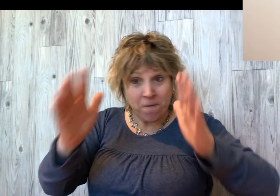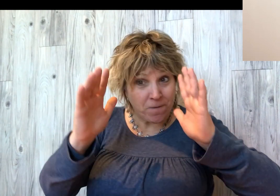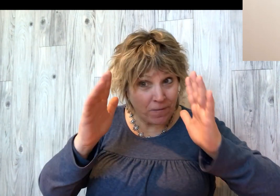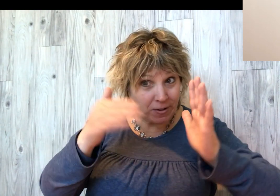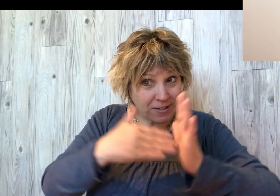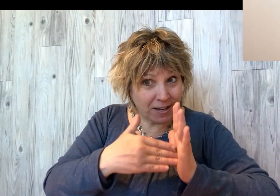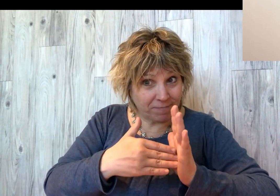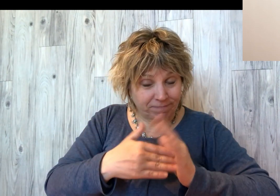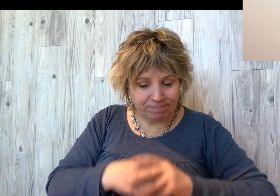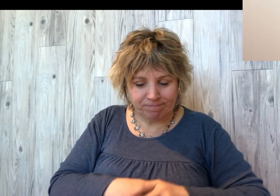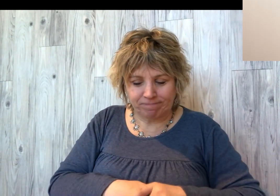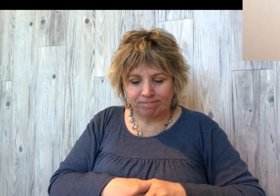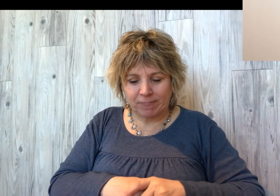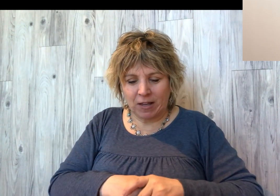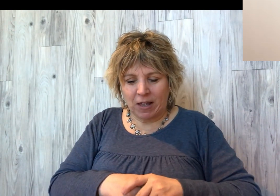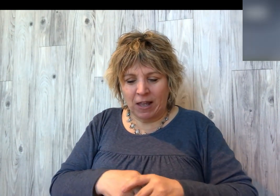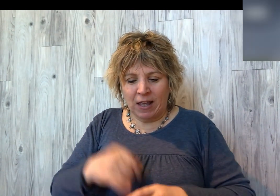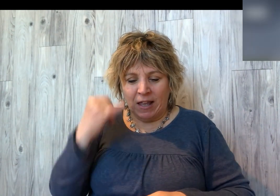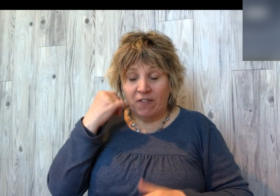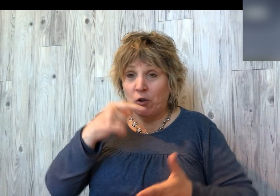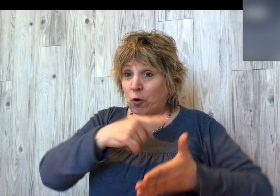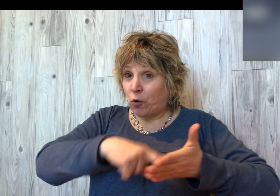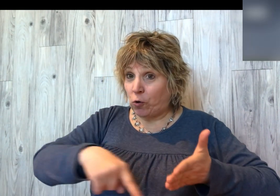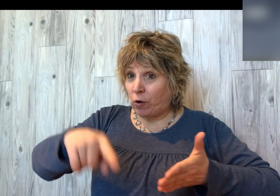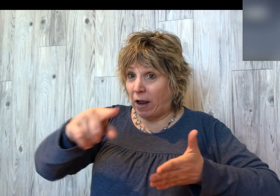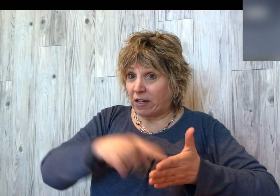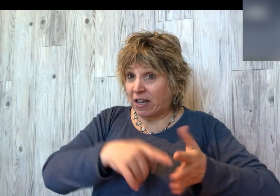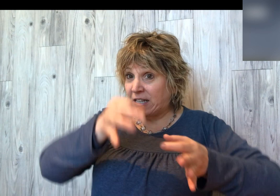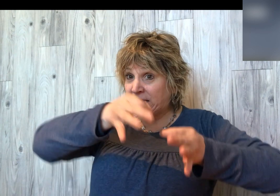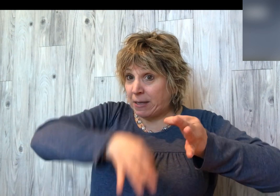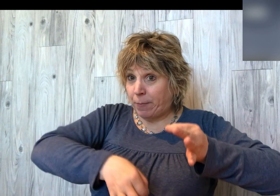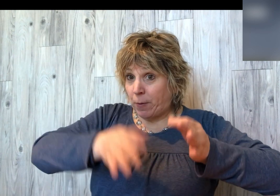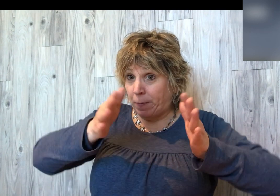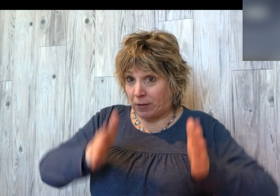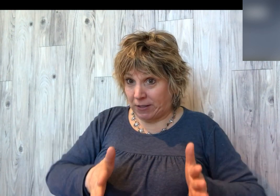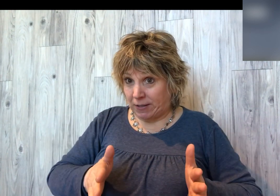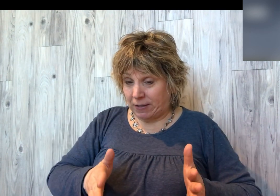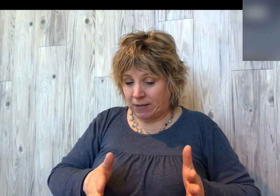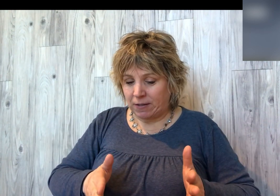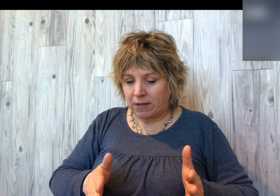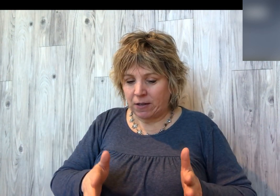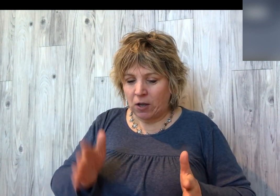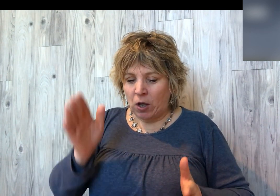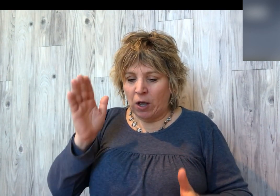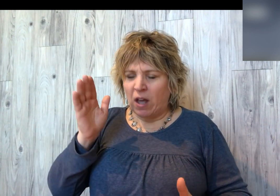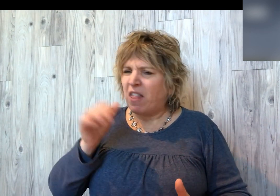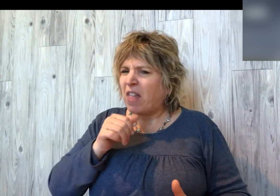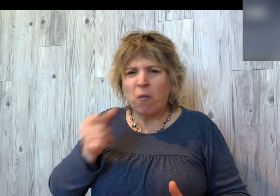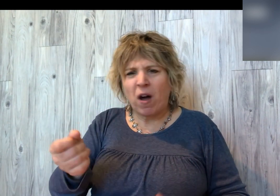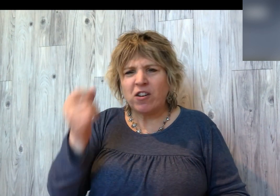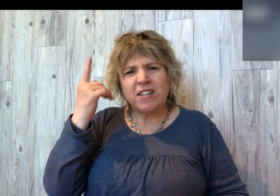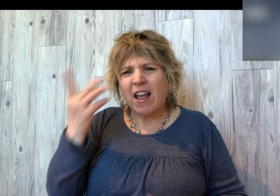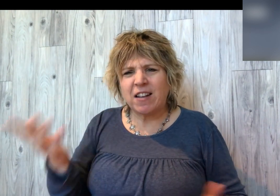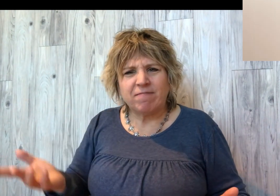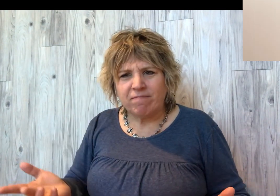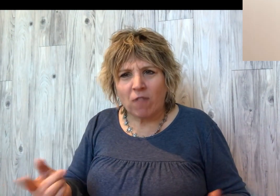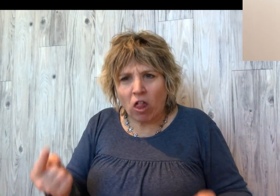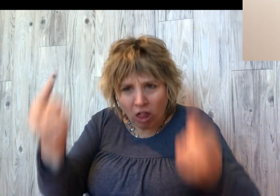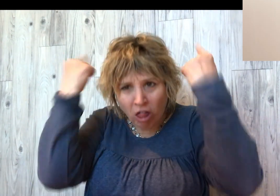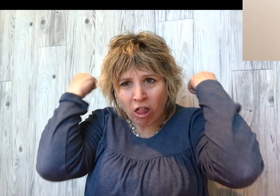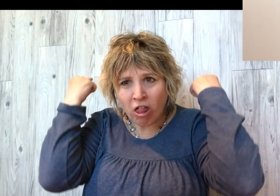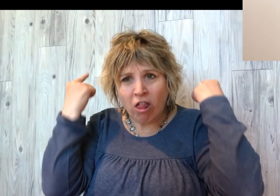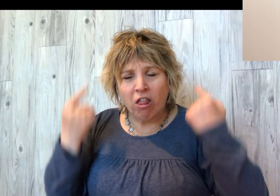Come back to me. Here we go. If you correct a simple person, they won't get you. It won't